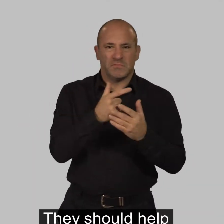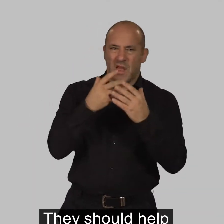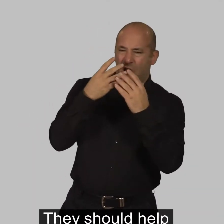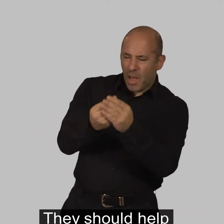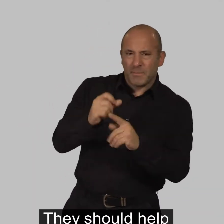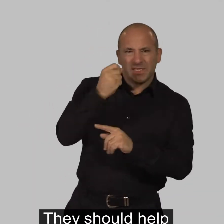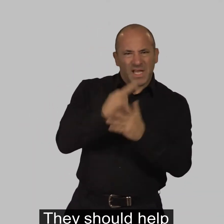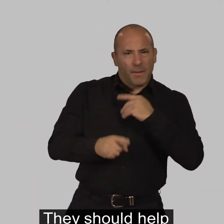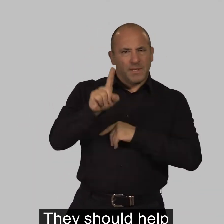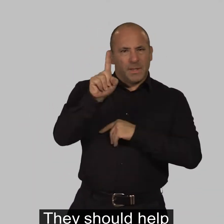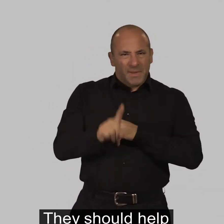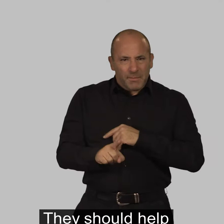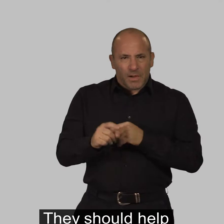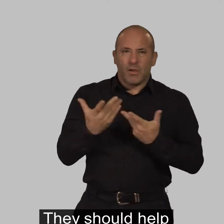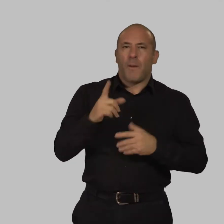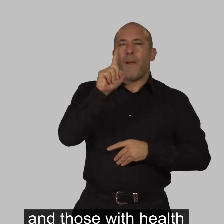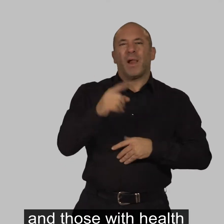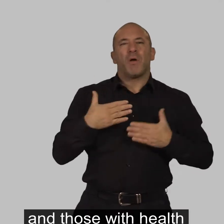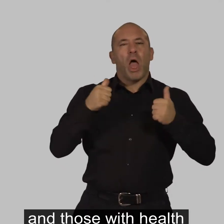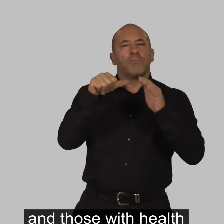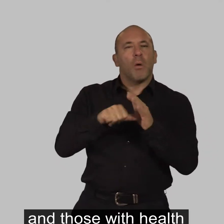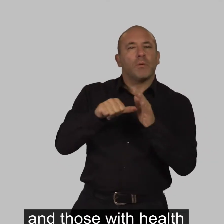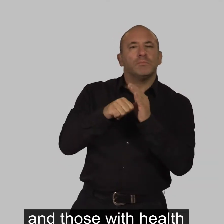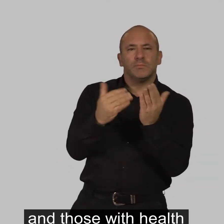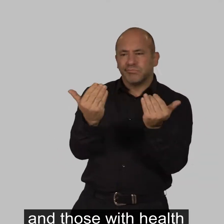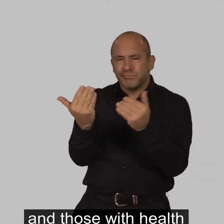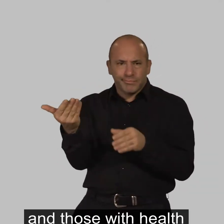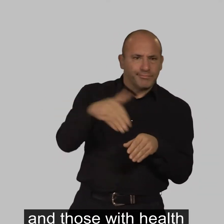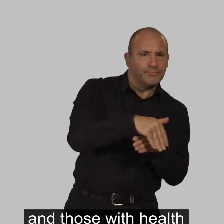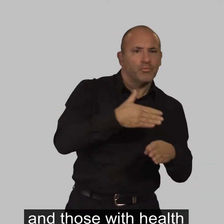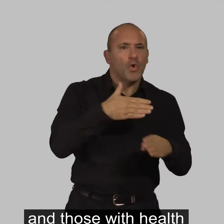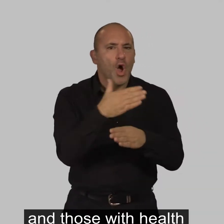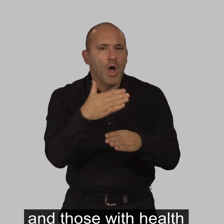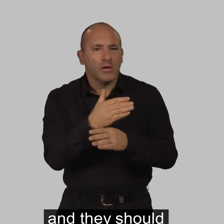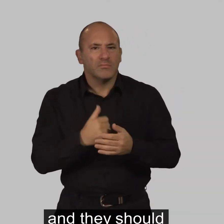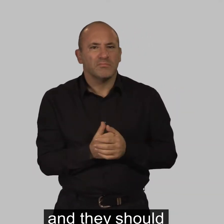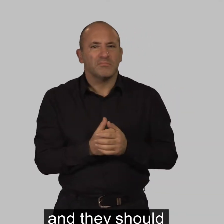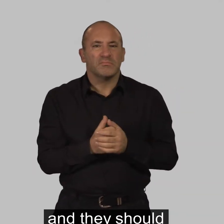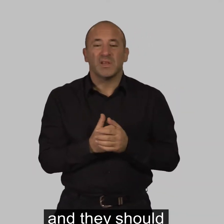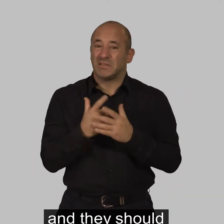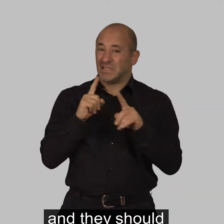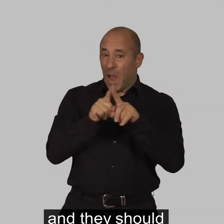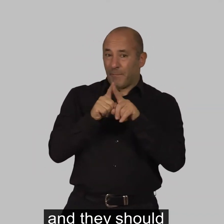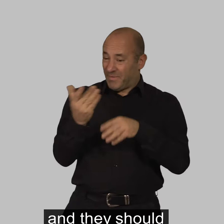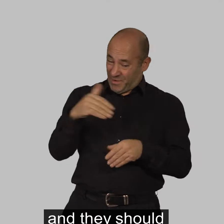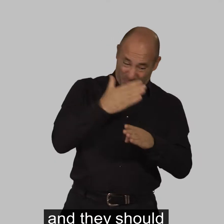They should help get disabled people and those with health conditions into work, and they should help them stay there